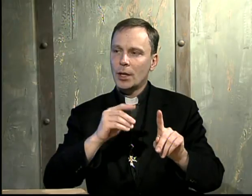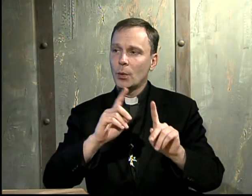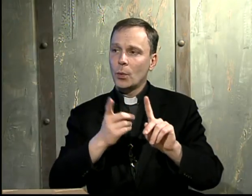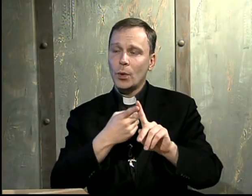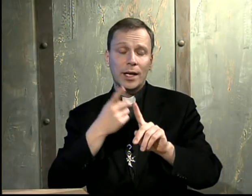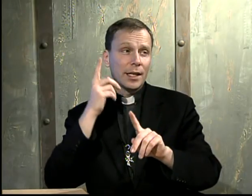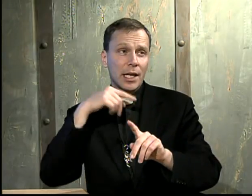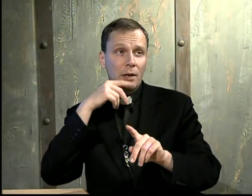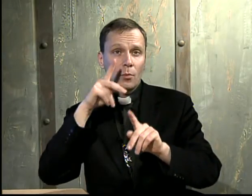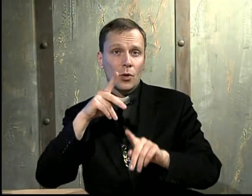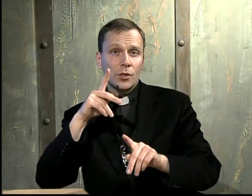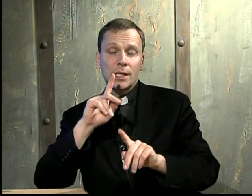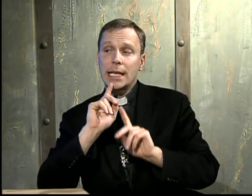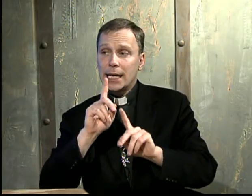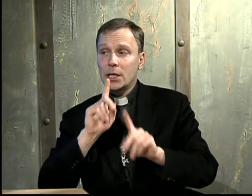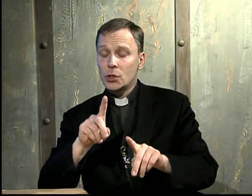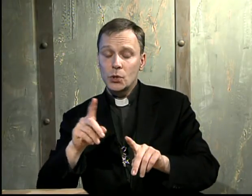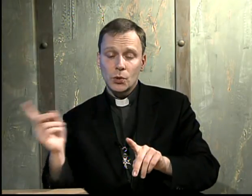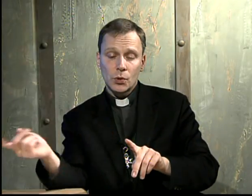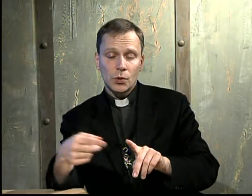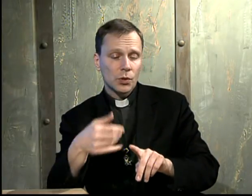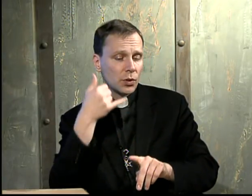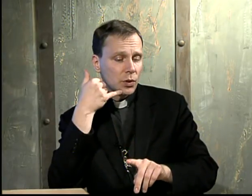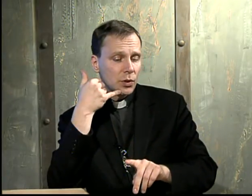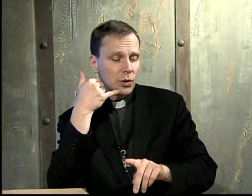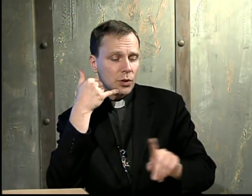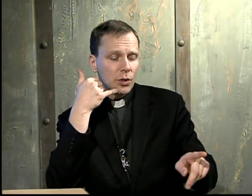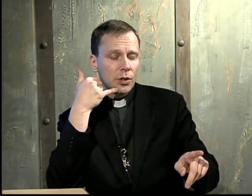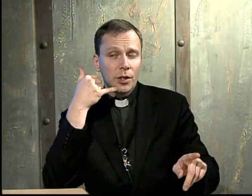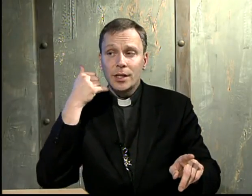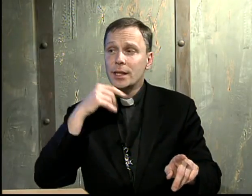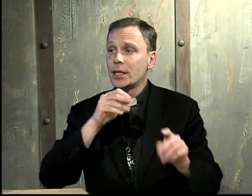a relay service for interpreting.